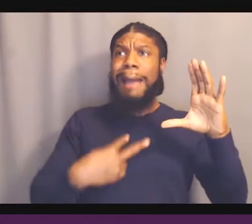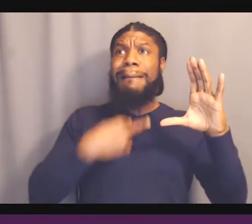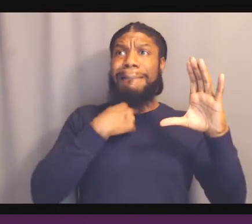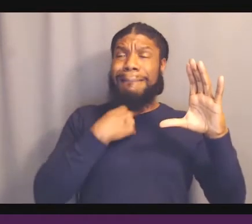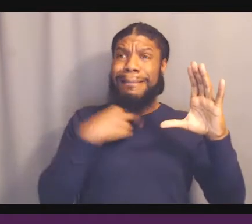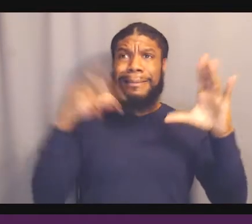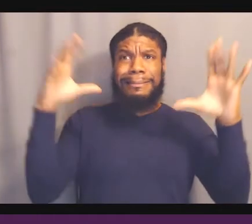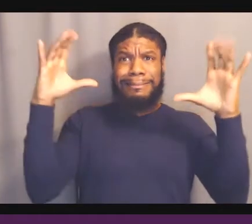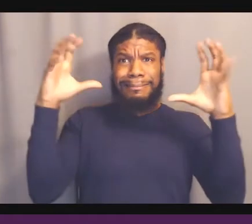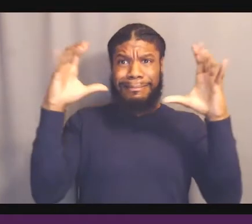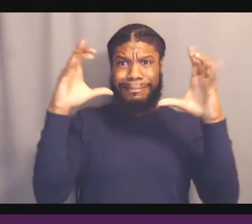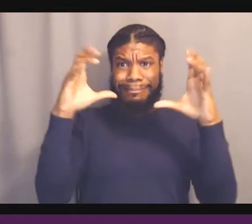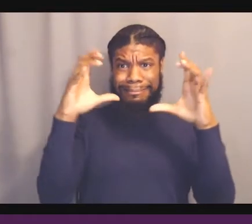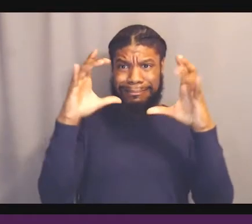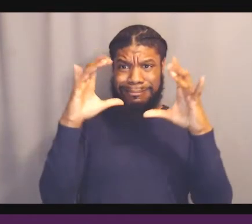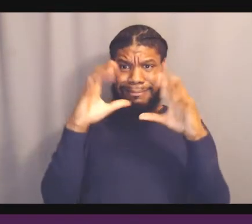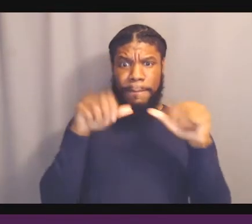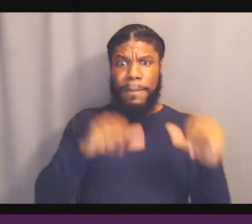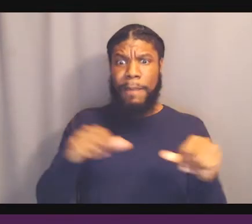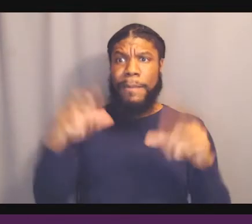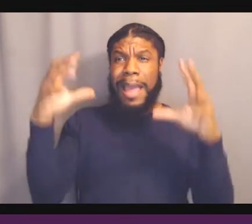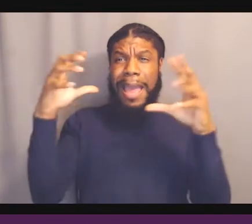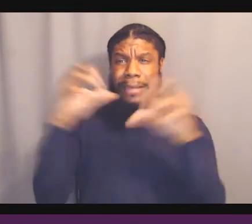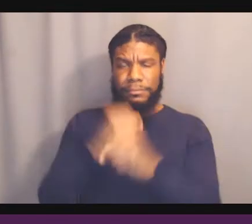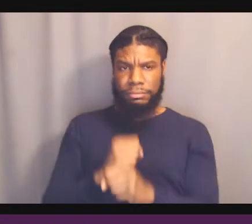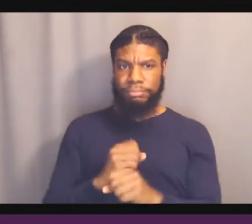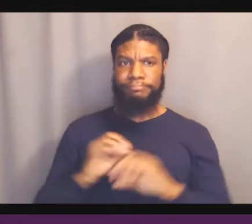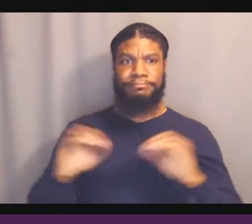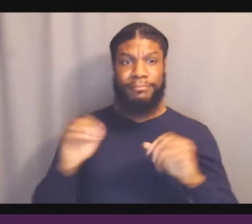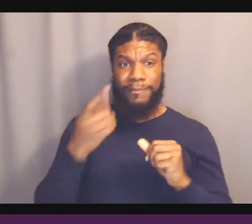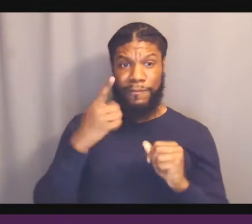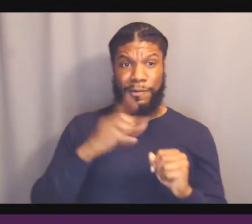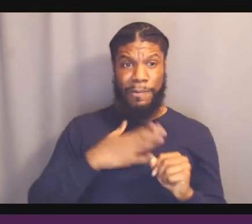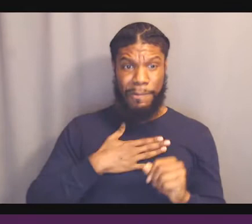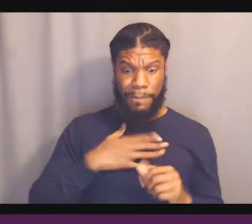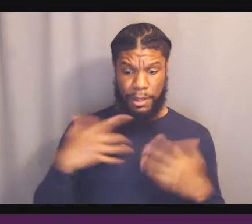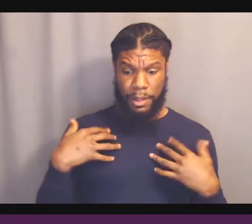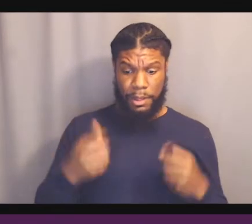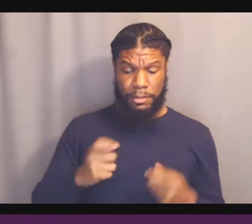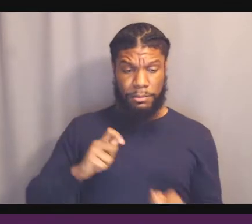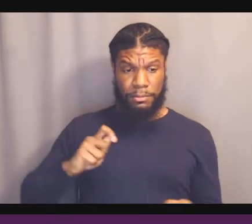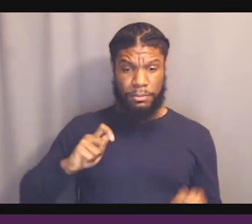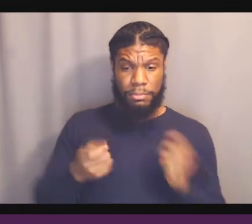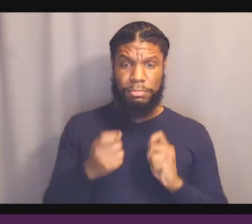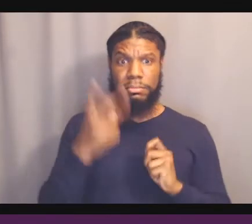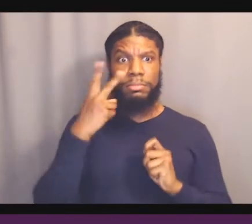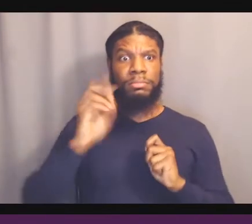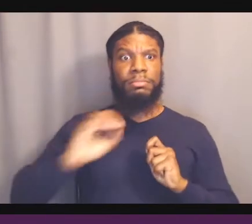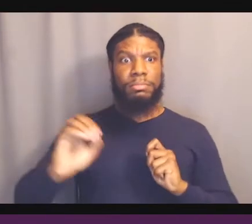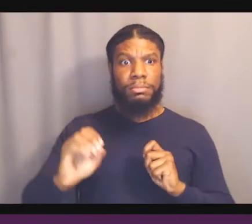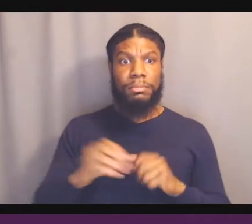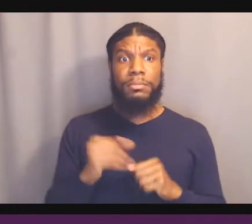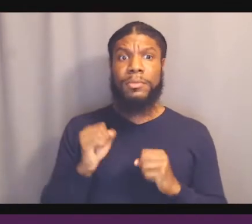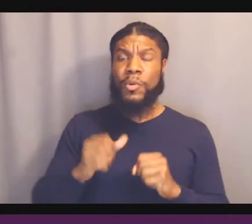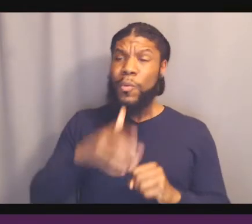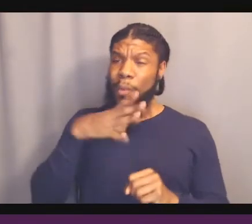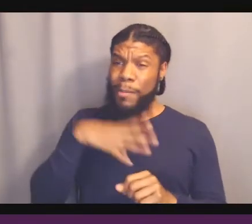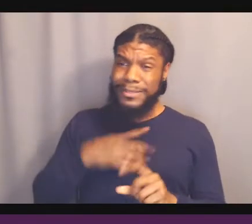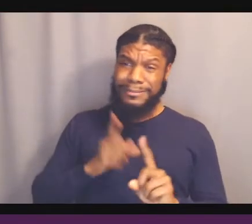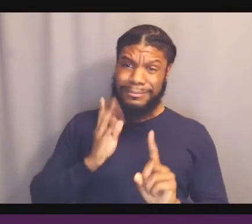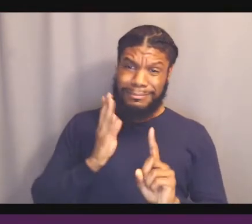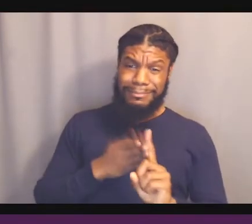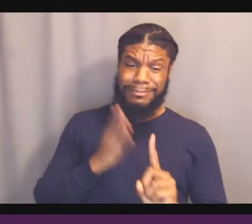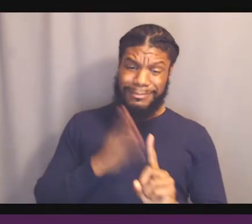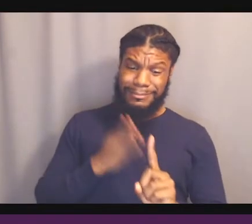possibility as an option for your promise. Oh, God. She's been coming to the church, right? But coming to the church is